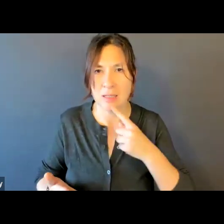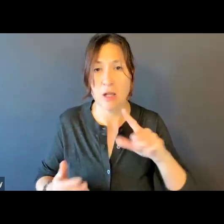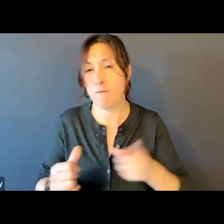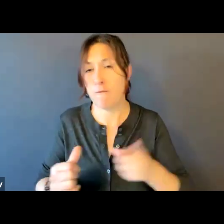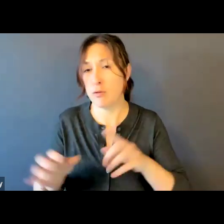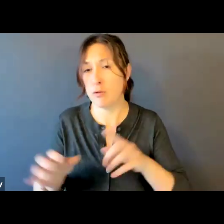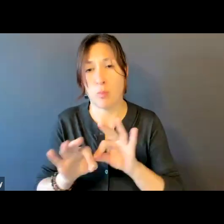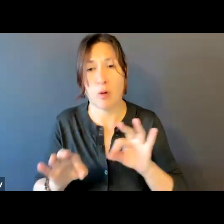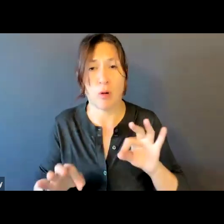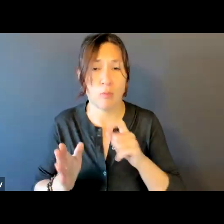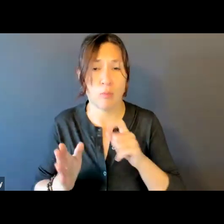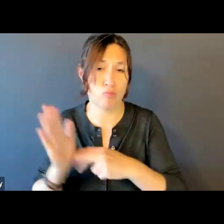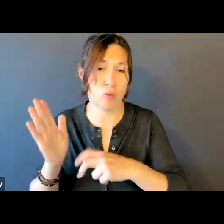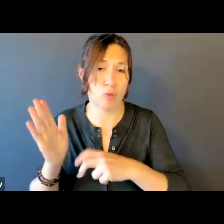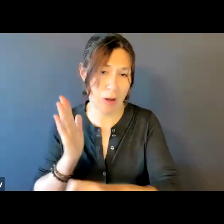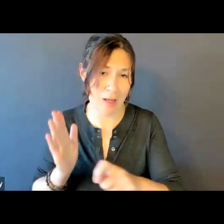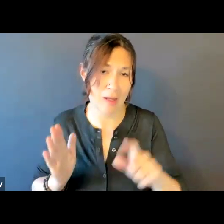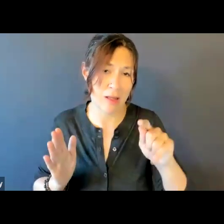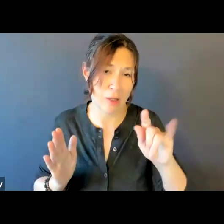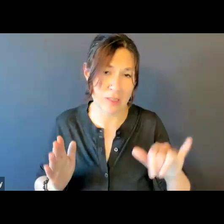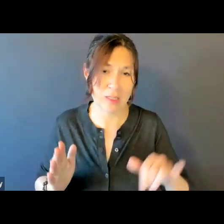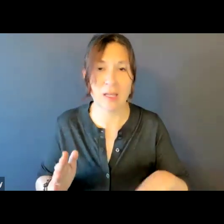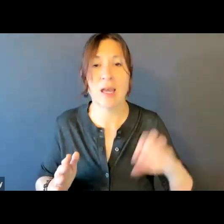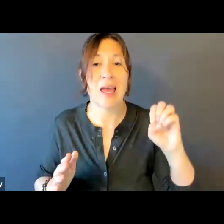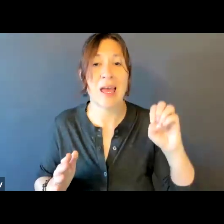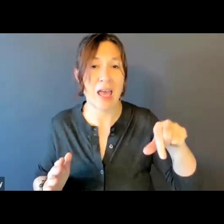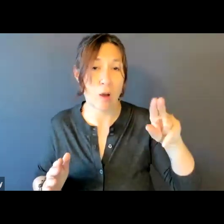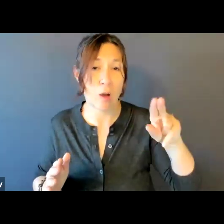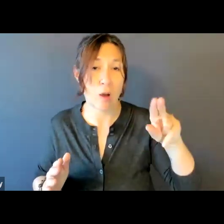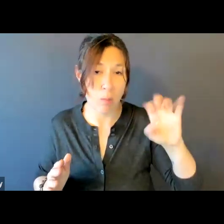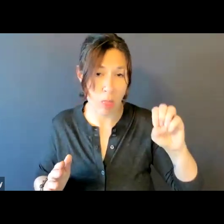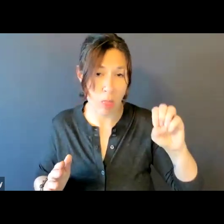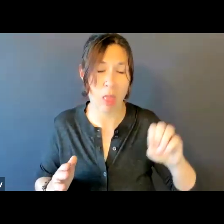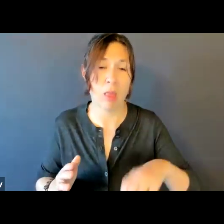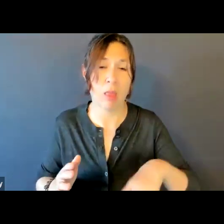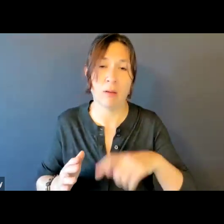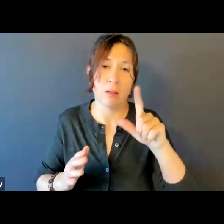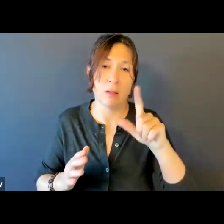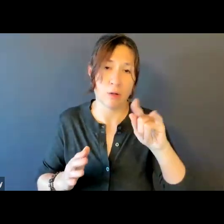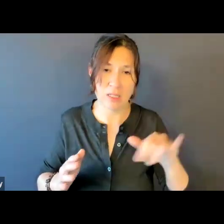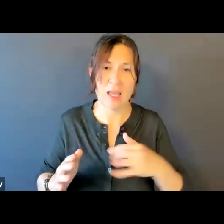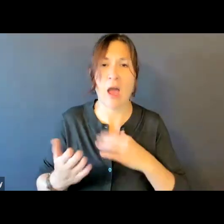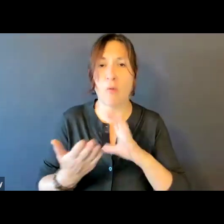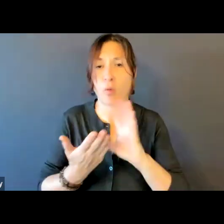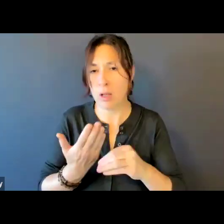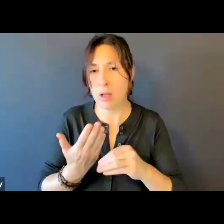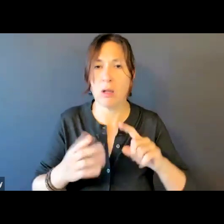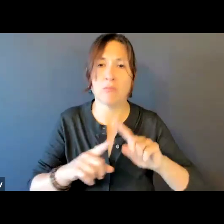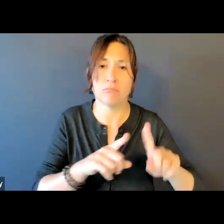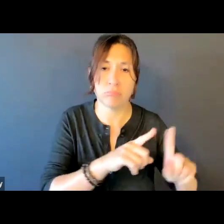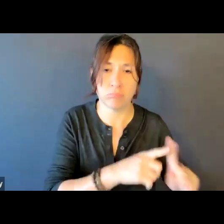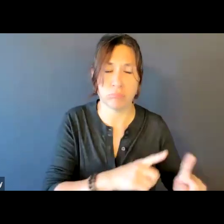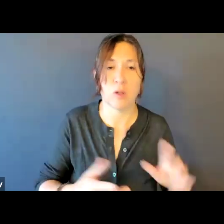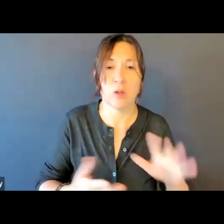we're bought in on equitable literacy. We also know there's a variety of curriculum options. and that the school leaders have in